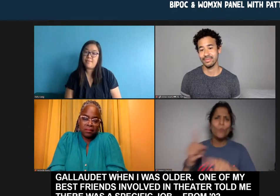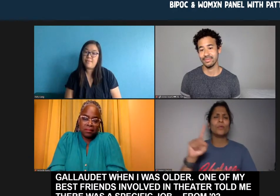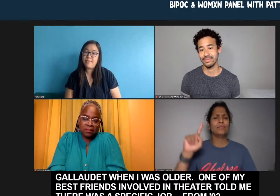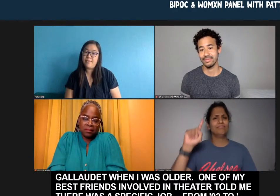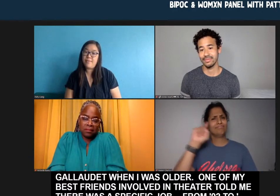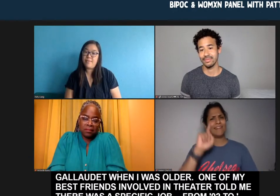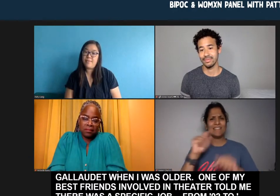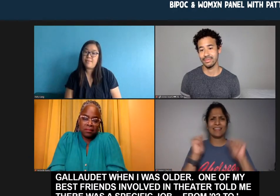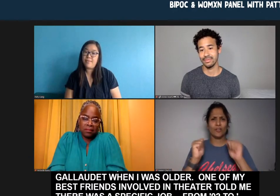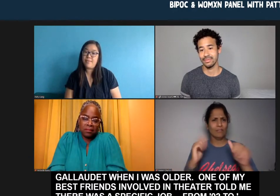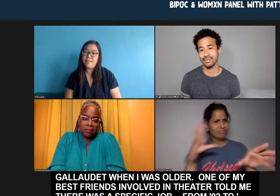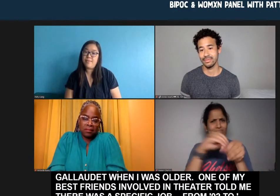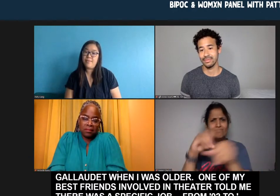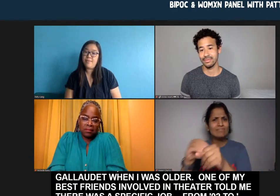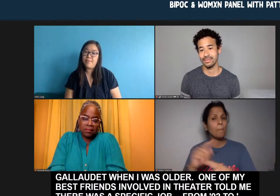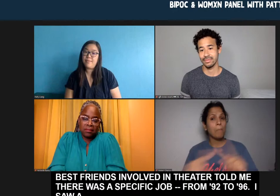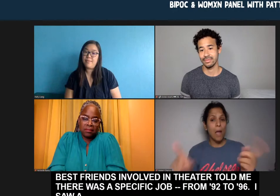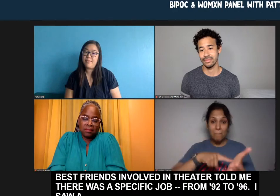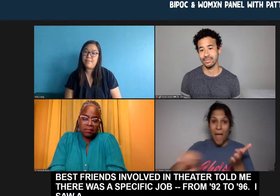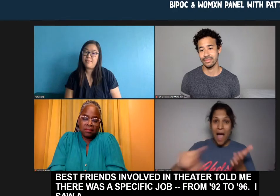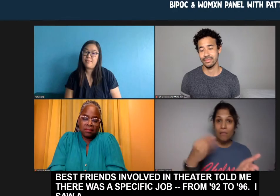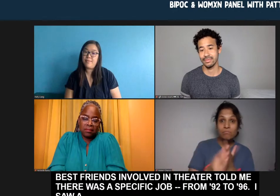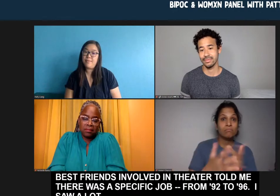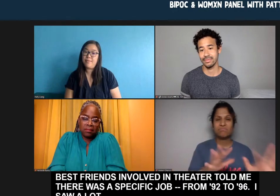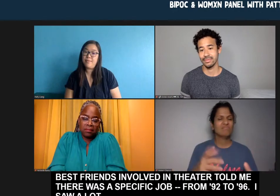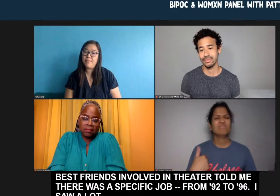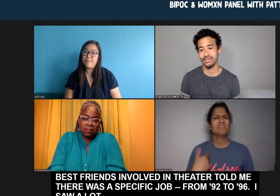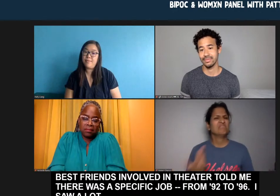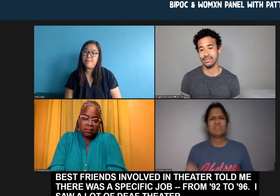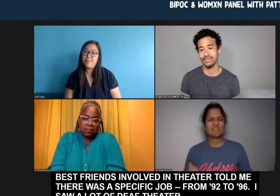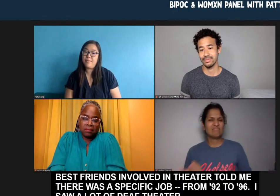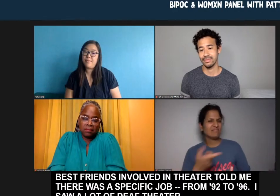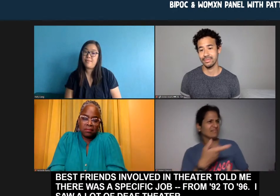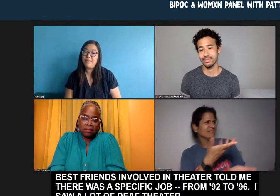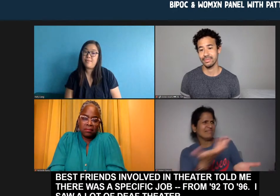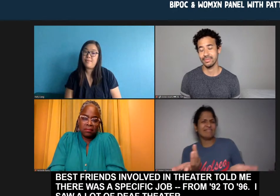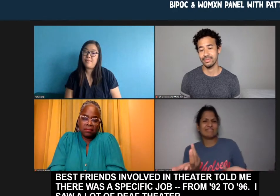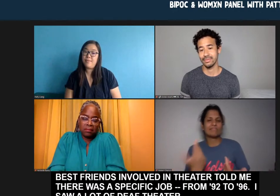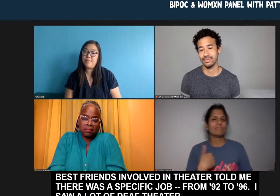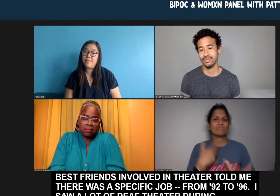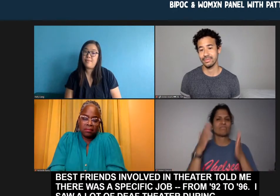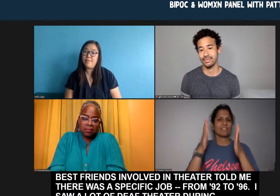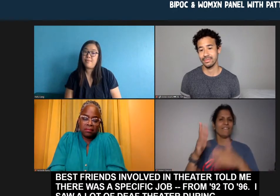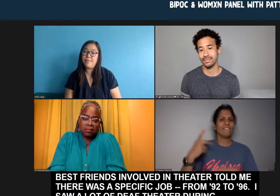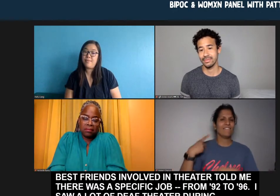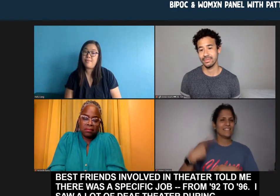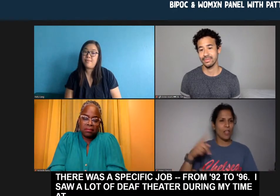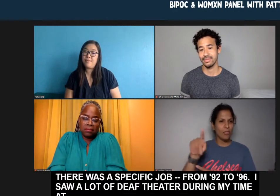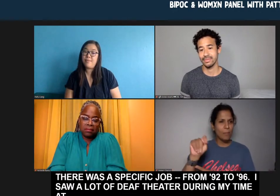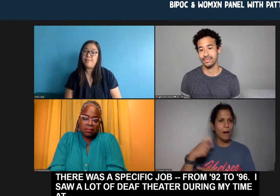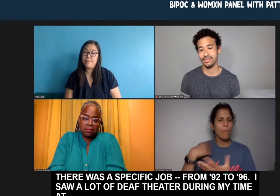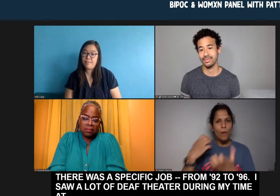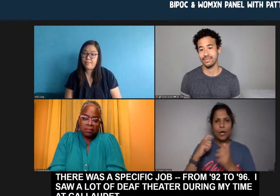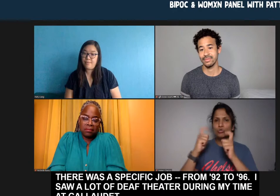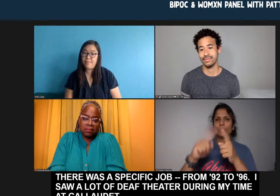I saw a lot of deaf theater during my time at Gallaudet, but there wasn't a lot of dance.